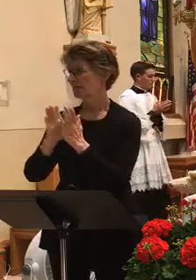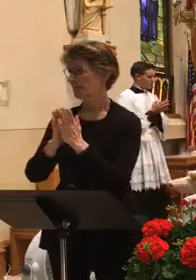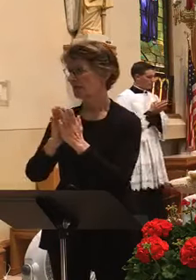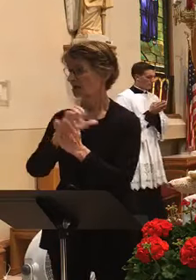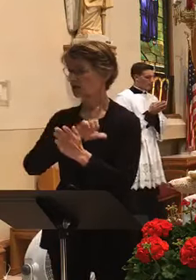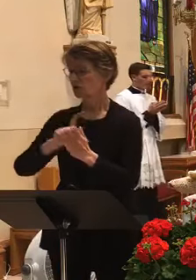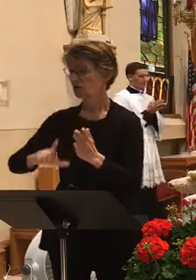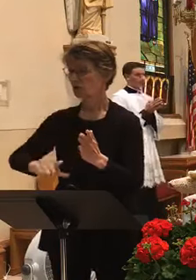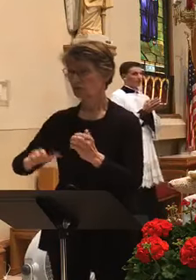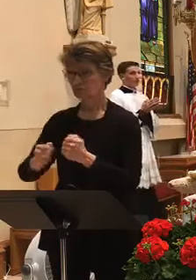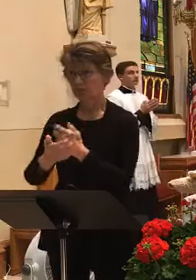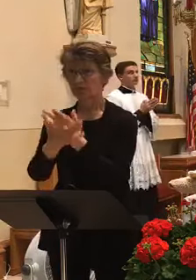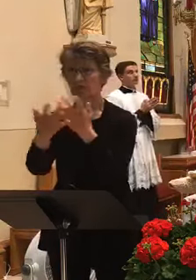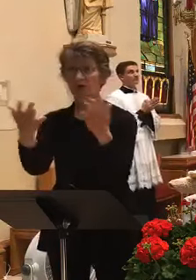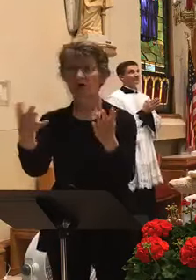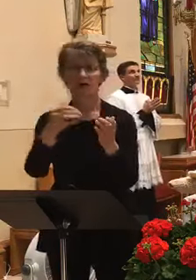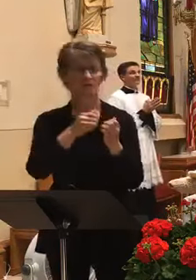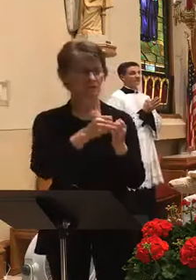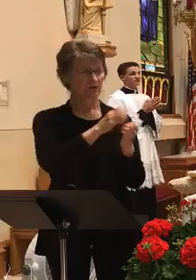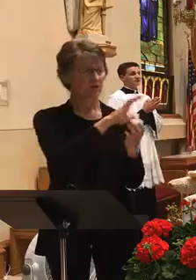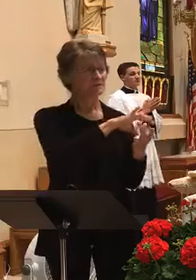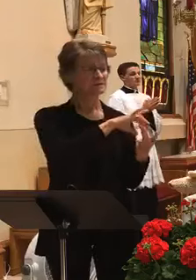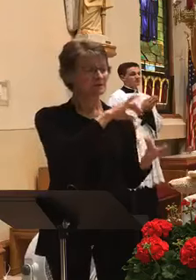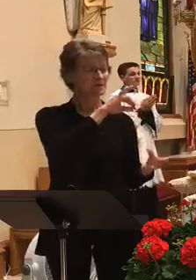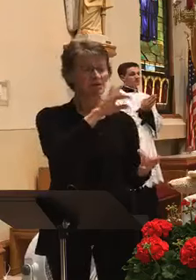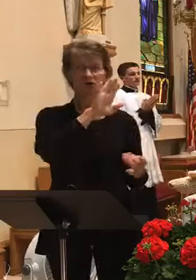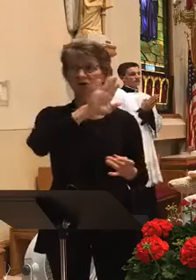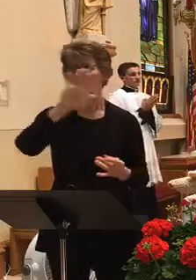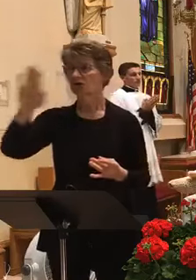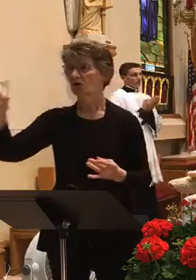you. Lift up your hearts.